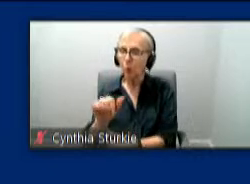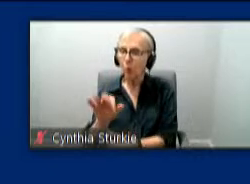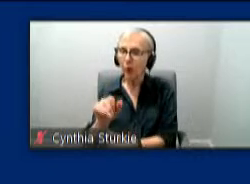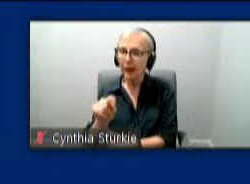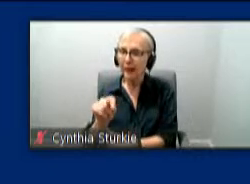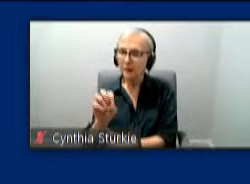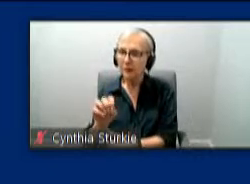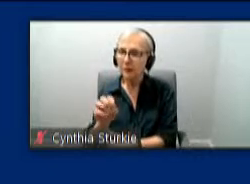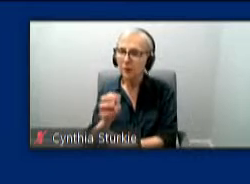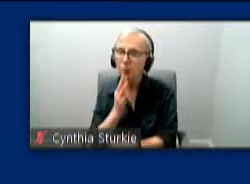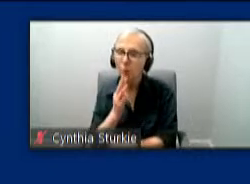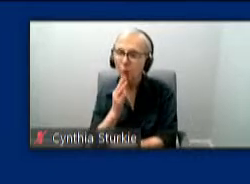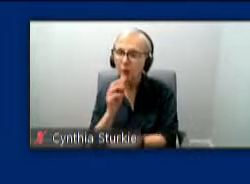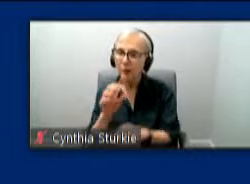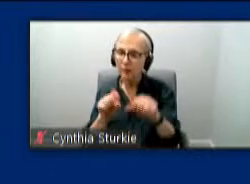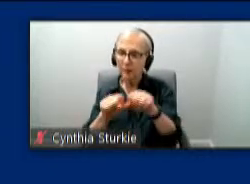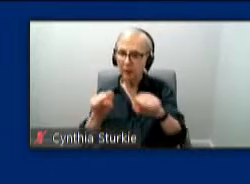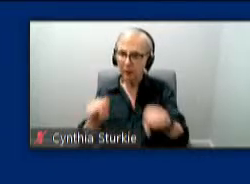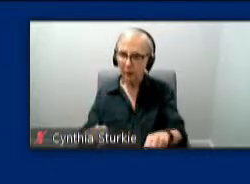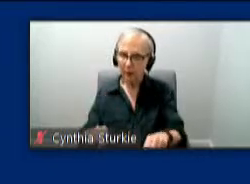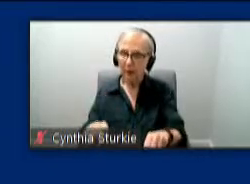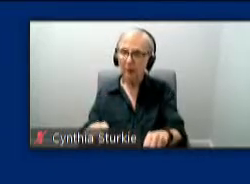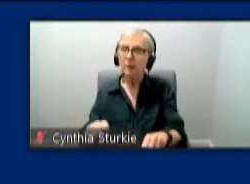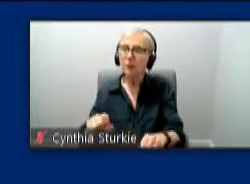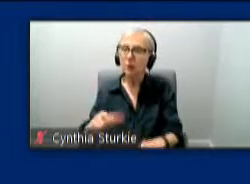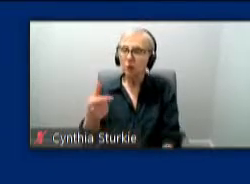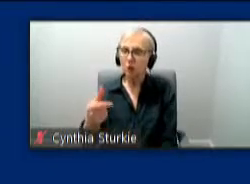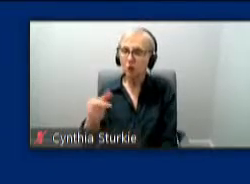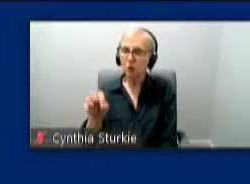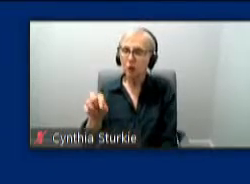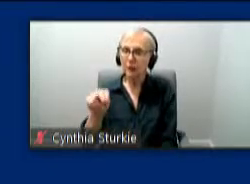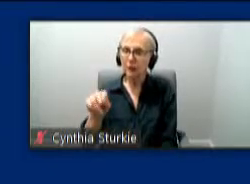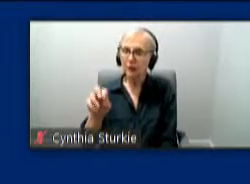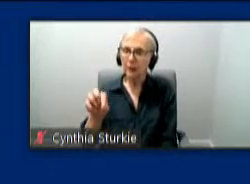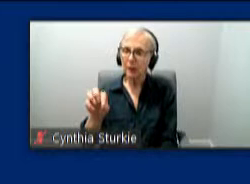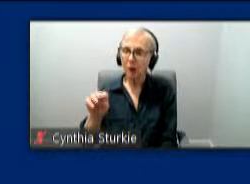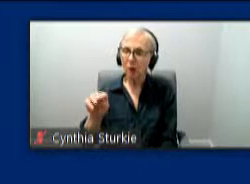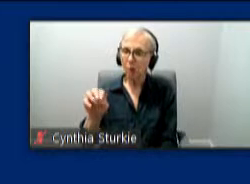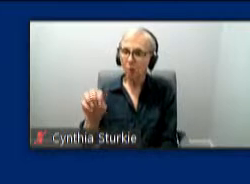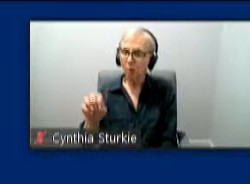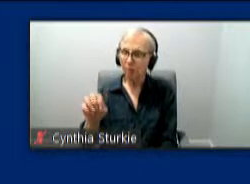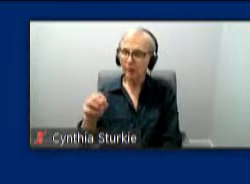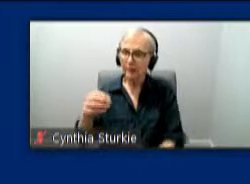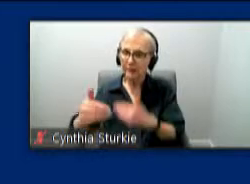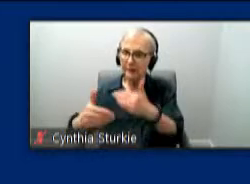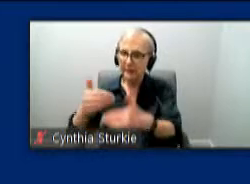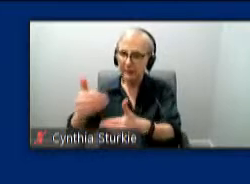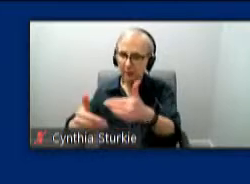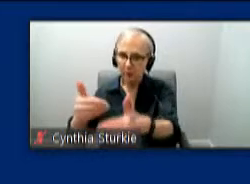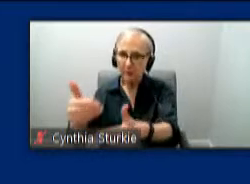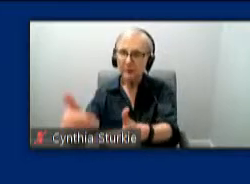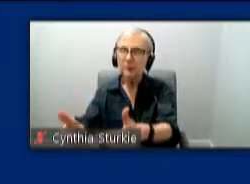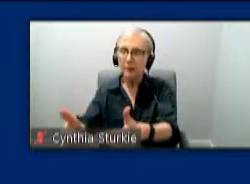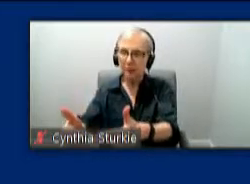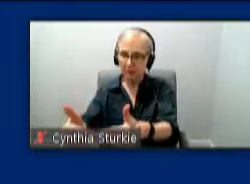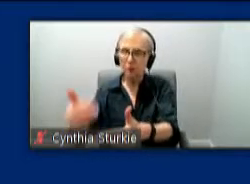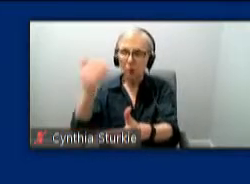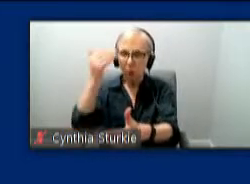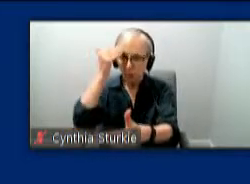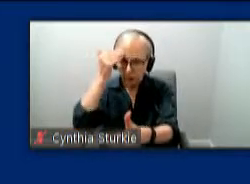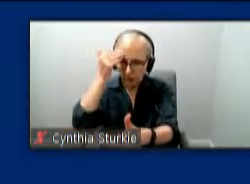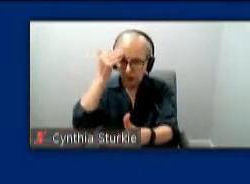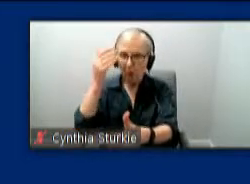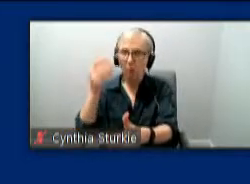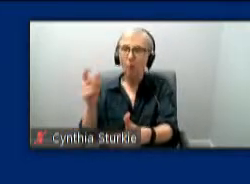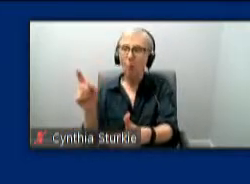surveillance or whole genome sequencing to make sure that we have the most up-to-date information on what this virus is doing and where it is